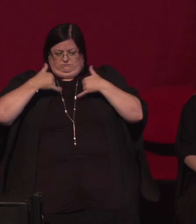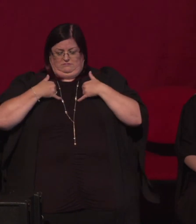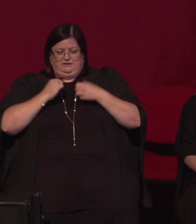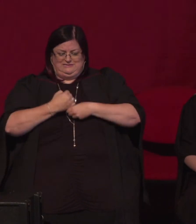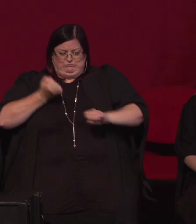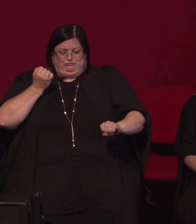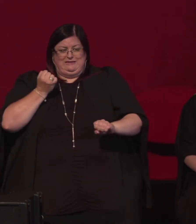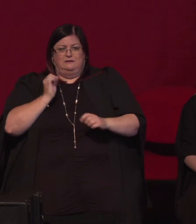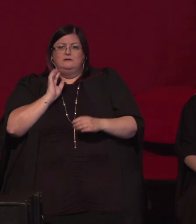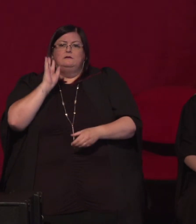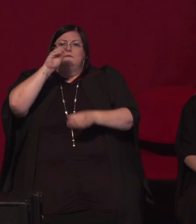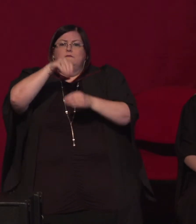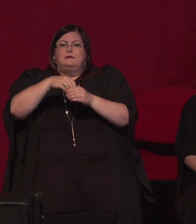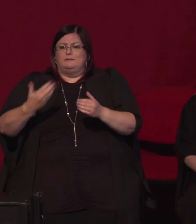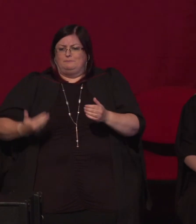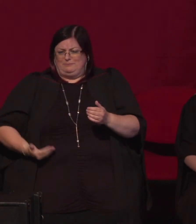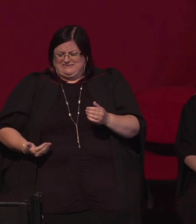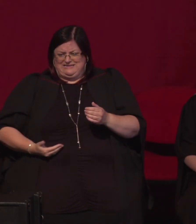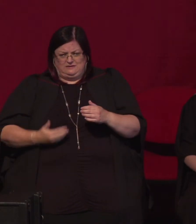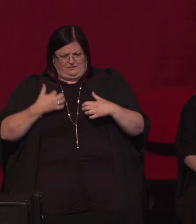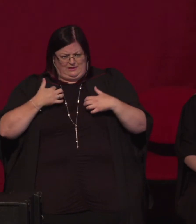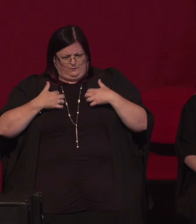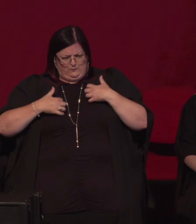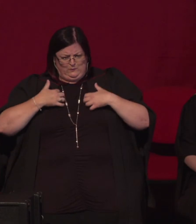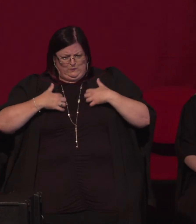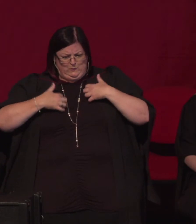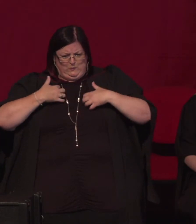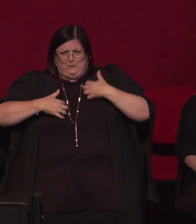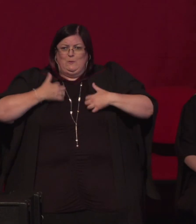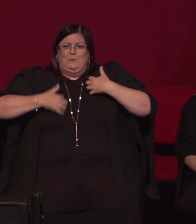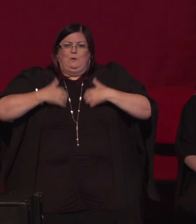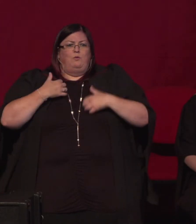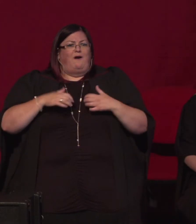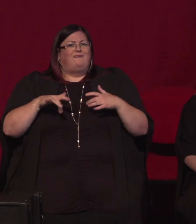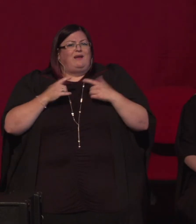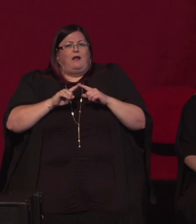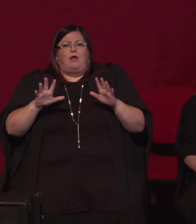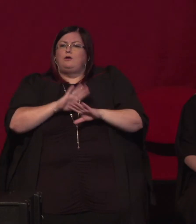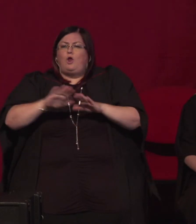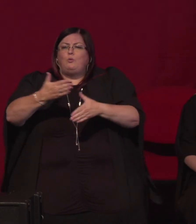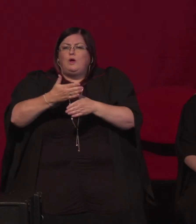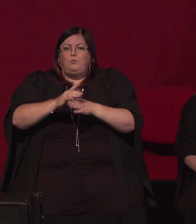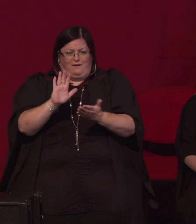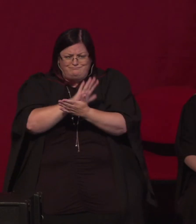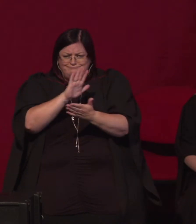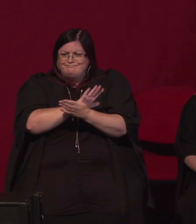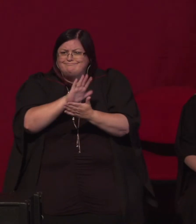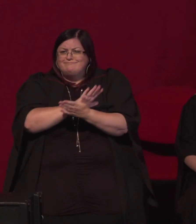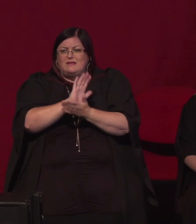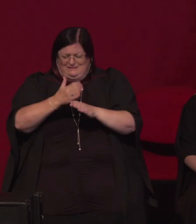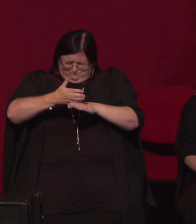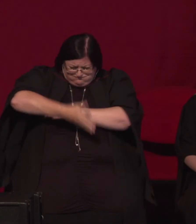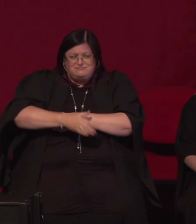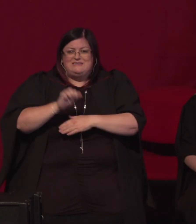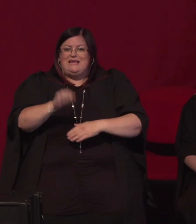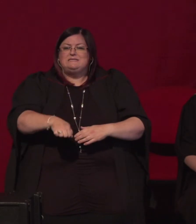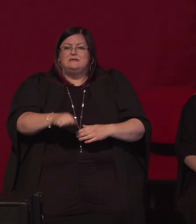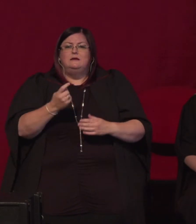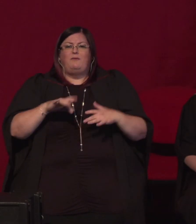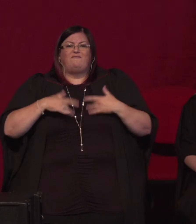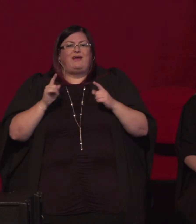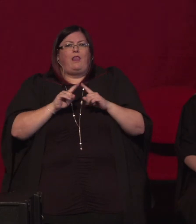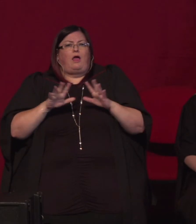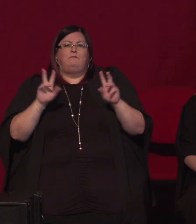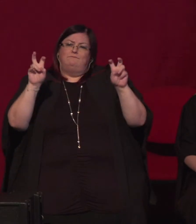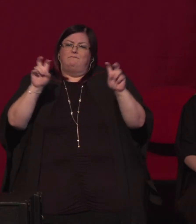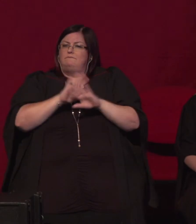entered business, I found that I thrived, and suddenly it didn't seem like work because I enjoyed it. It was hard work, but it didn't seem like work in the same